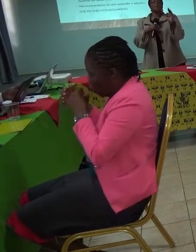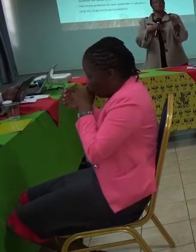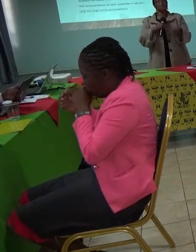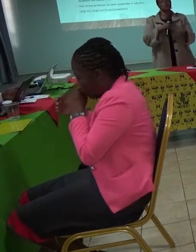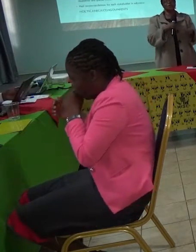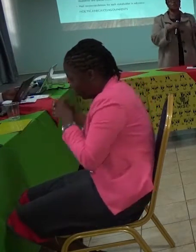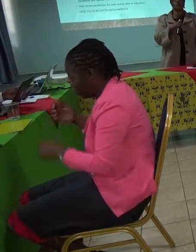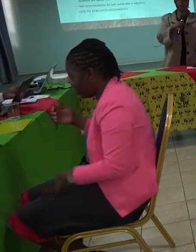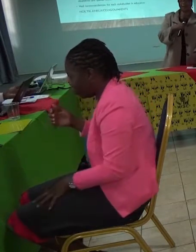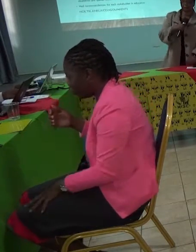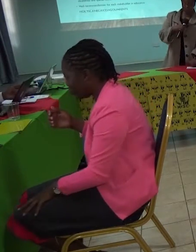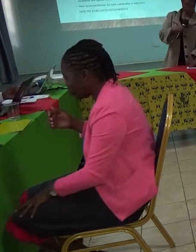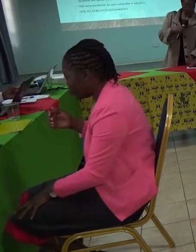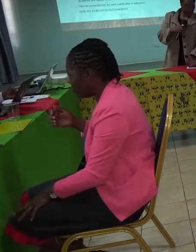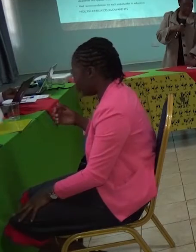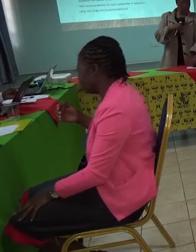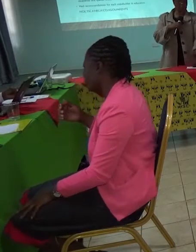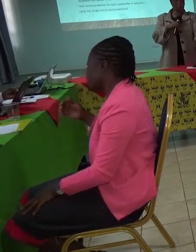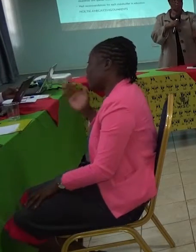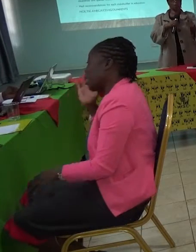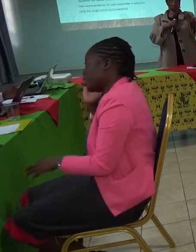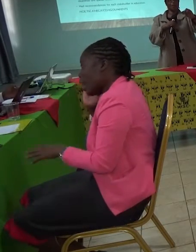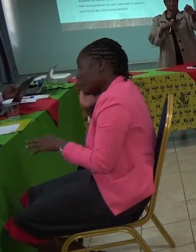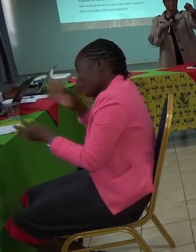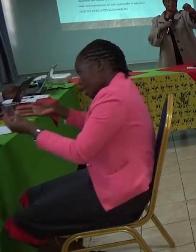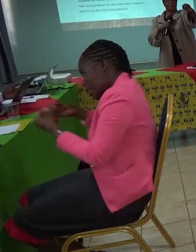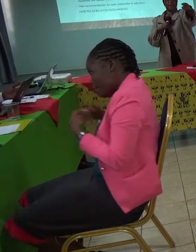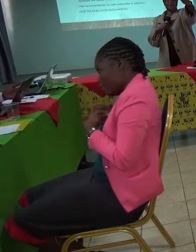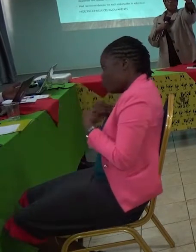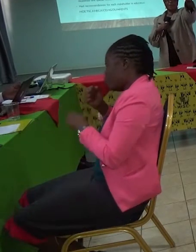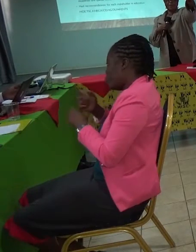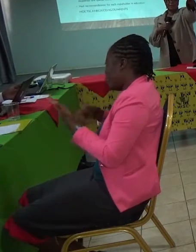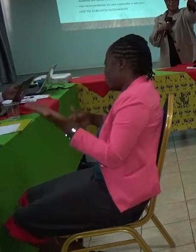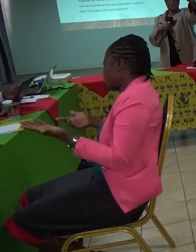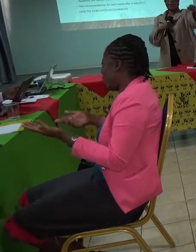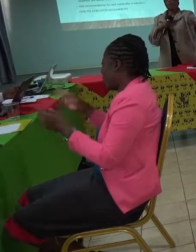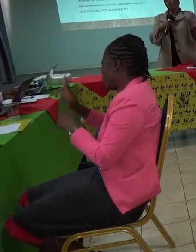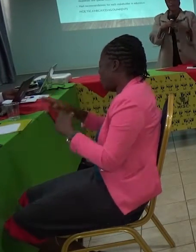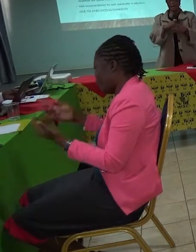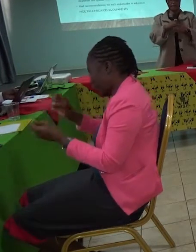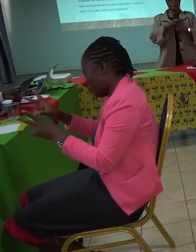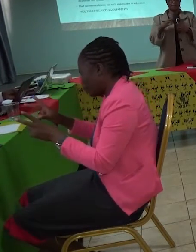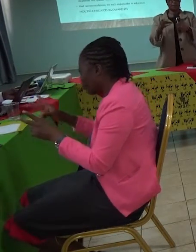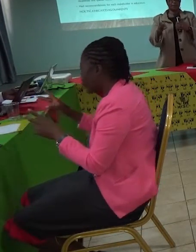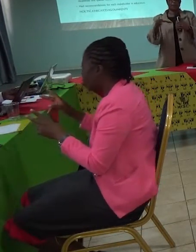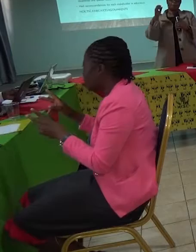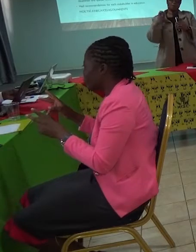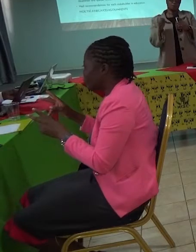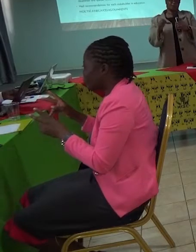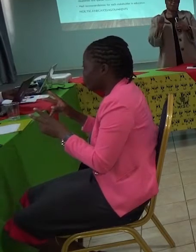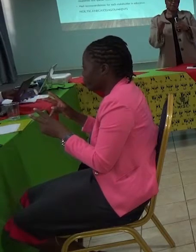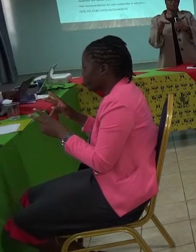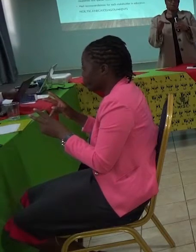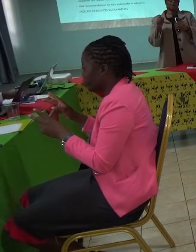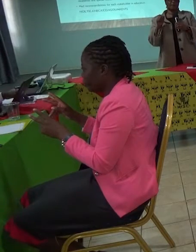There was a recommendation for a non-governmental organization. If you look at that survey, you may pass it. If you look at that survey, most